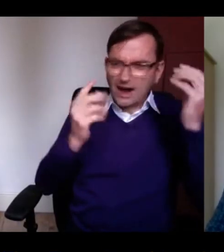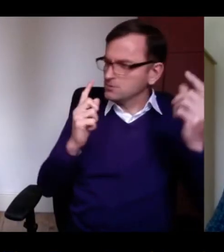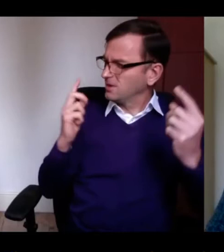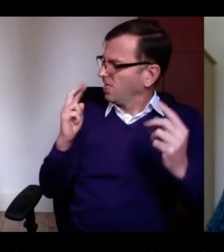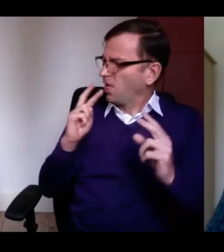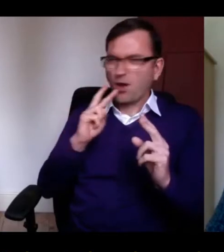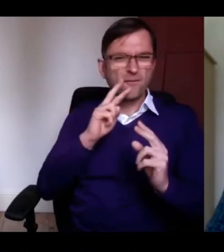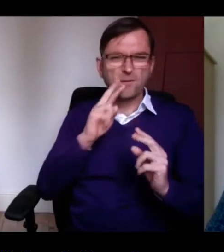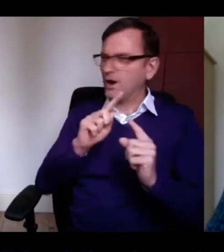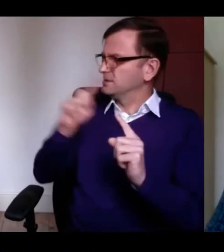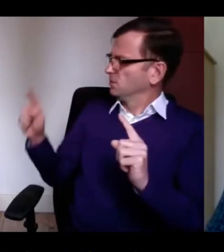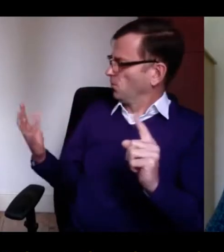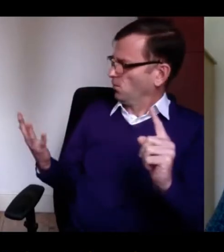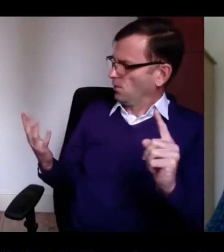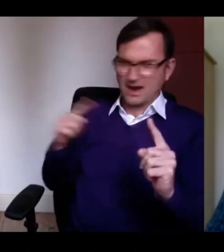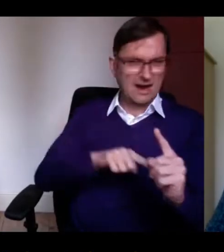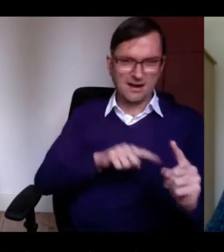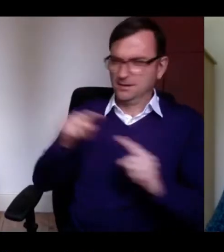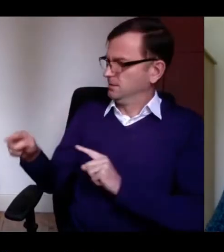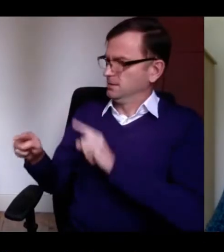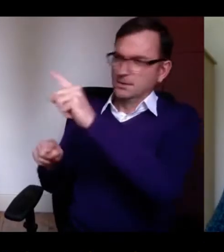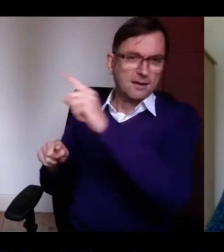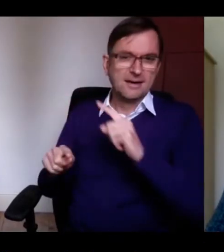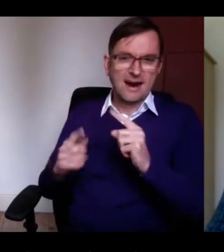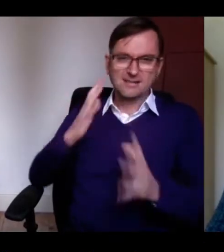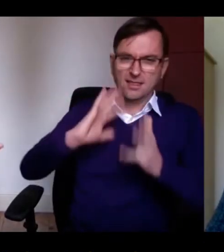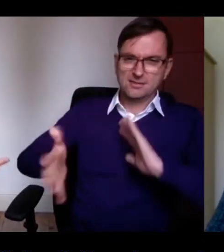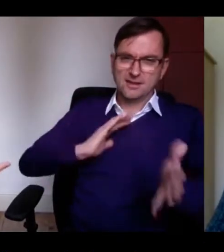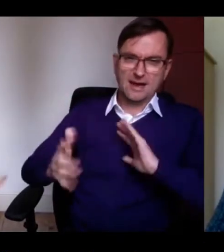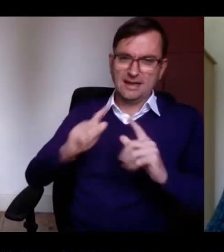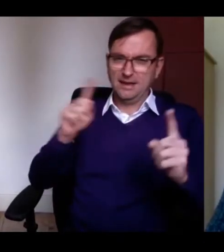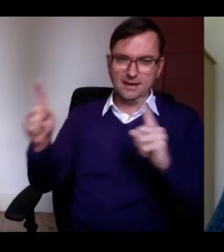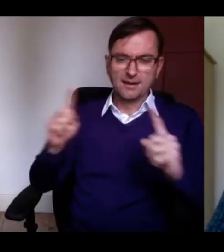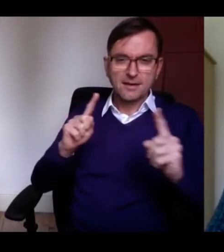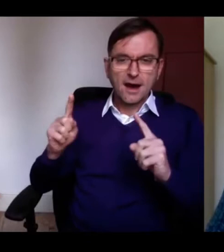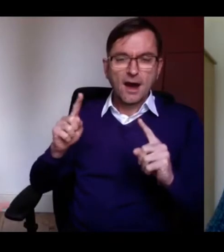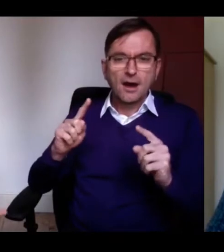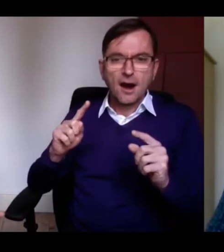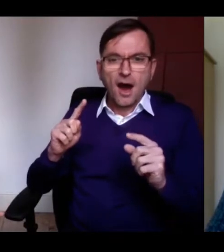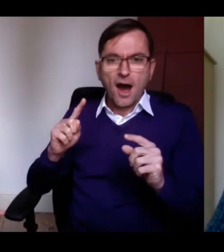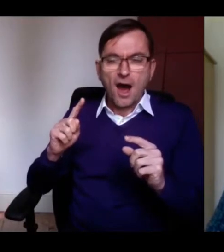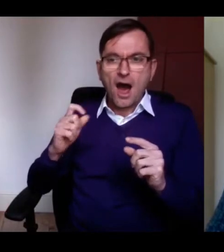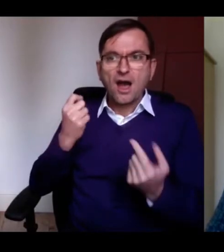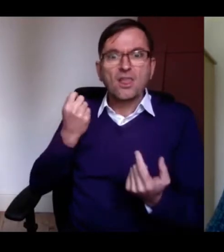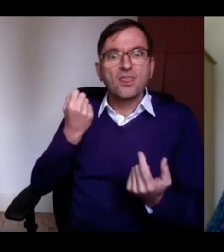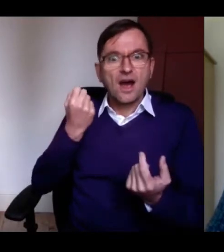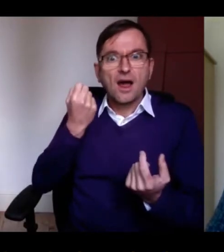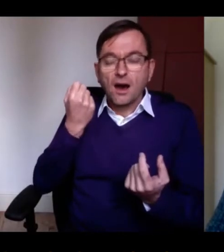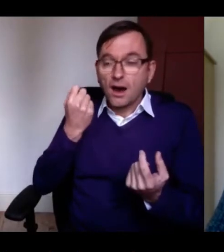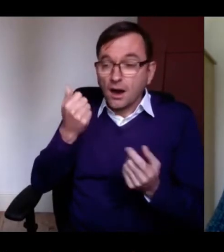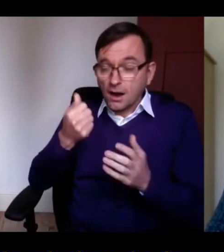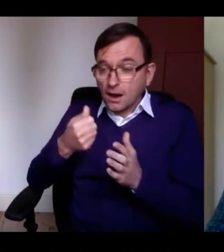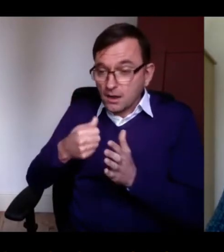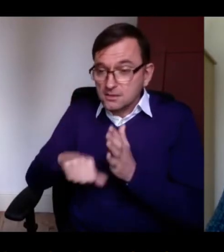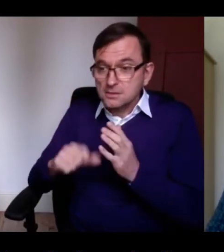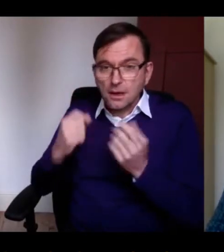don't know where to look. They were looking at him. Where's the voice coming from? It's not coming from him. He's waving his arms around. The